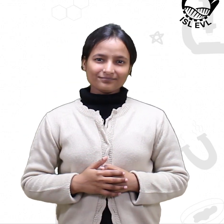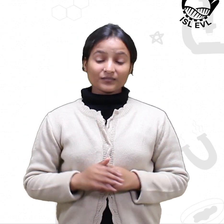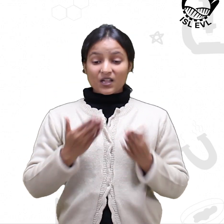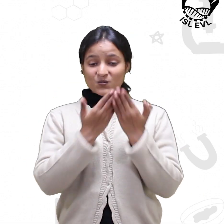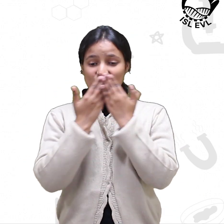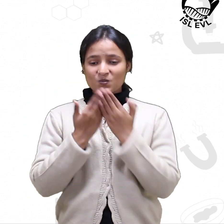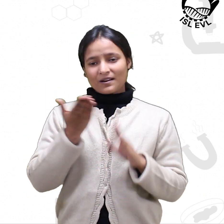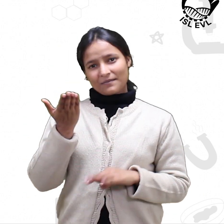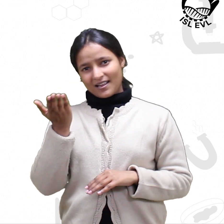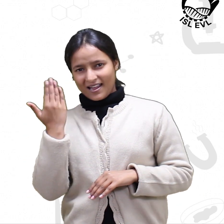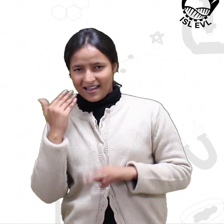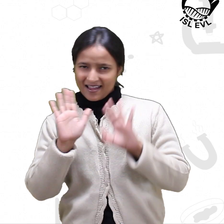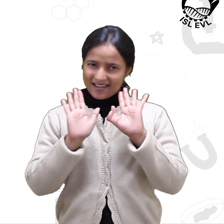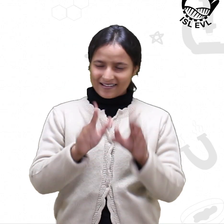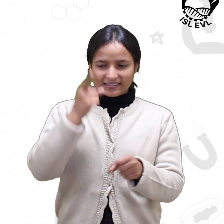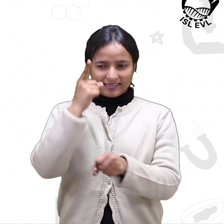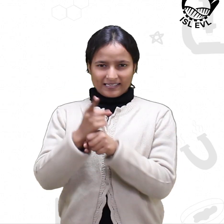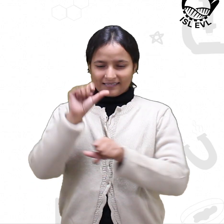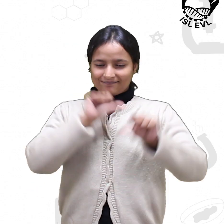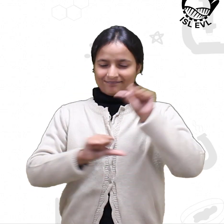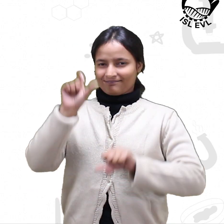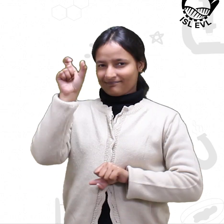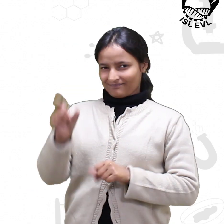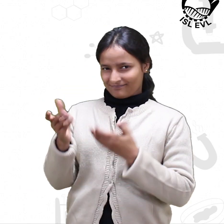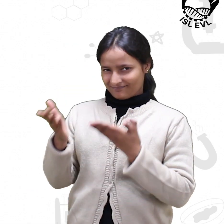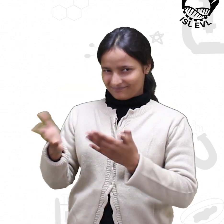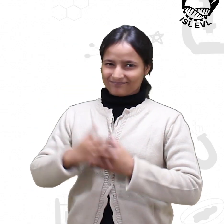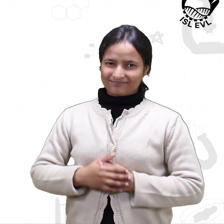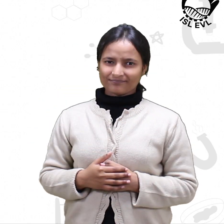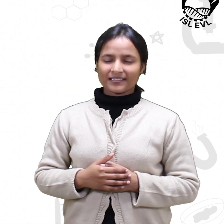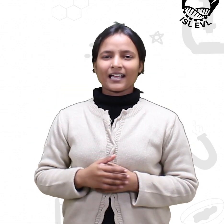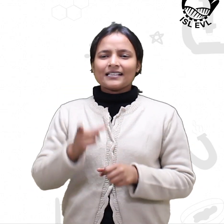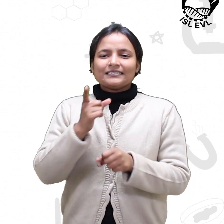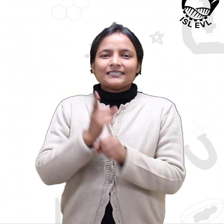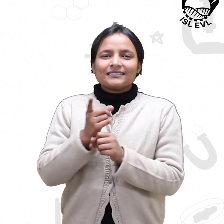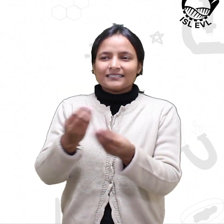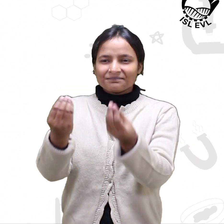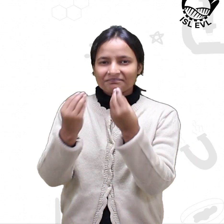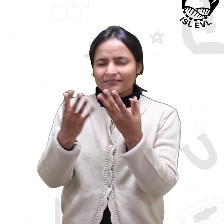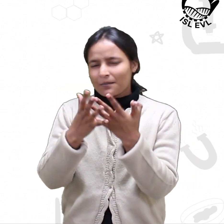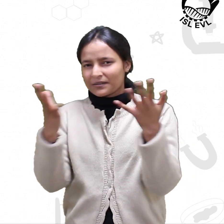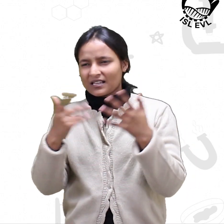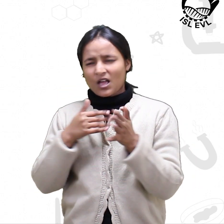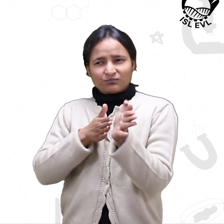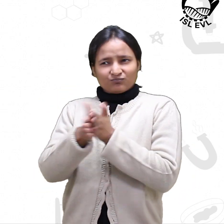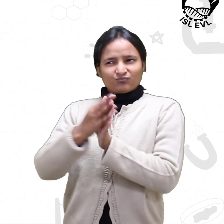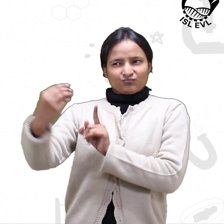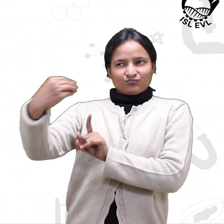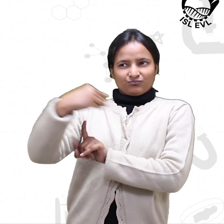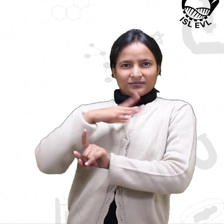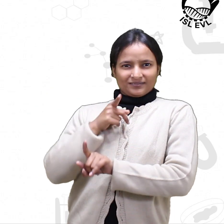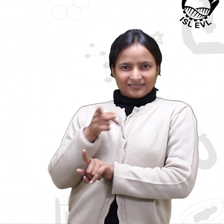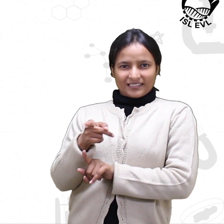had very nice science teachers, especially in high school is where, think science a little bit more like